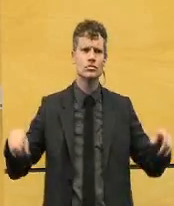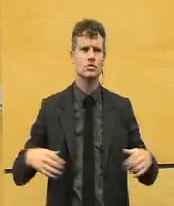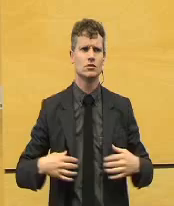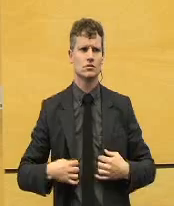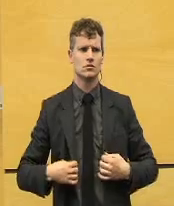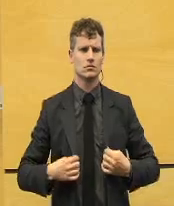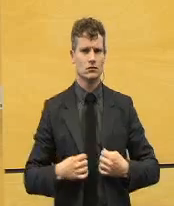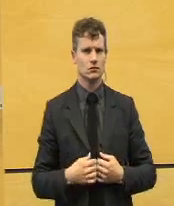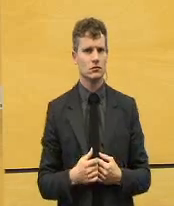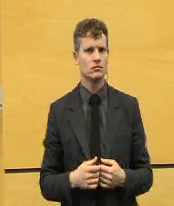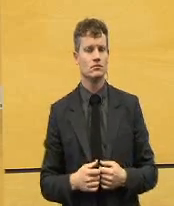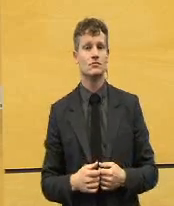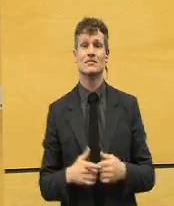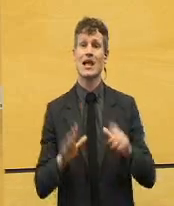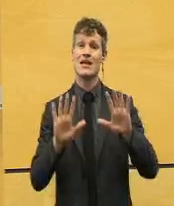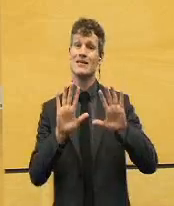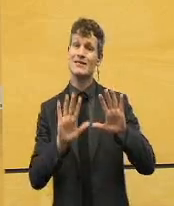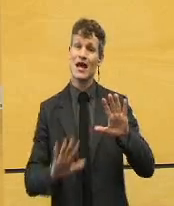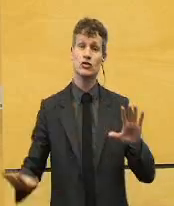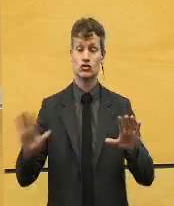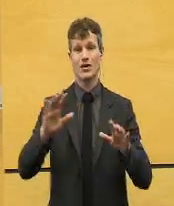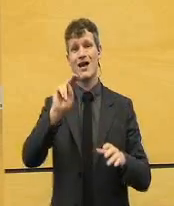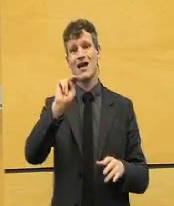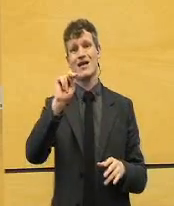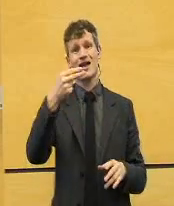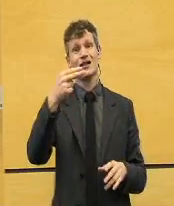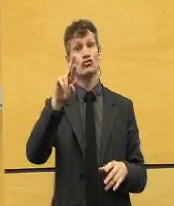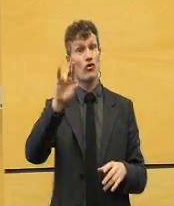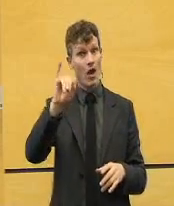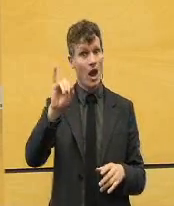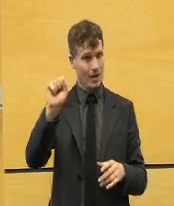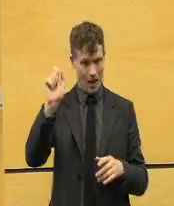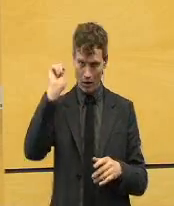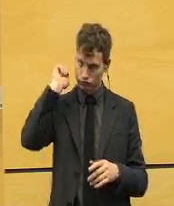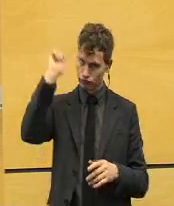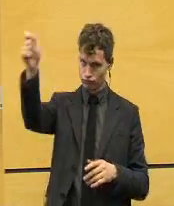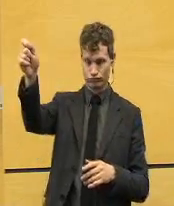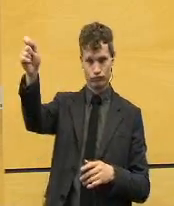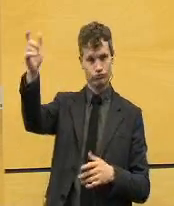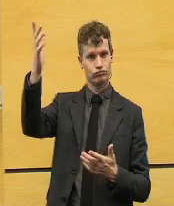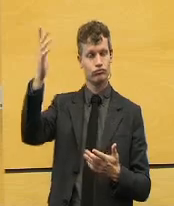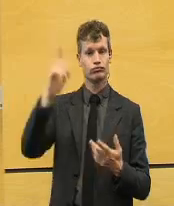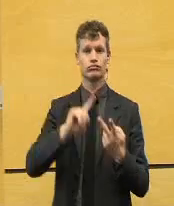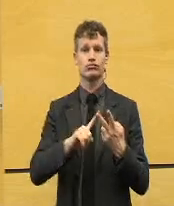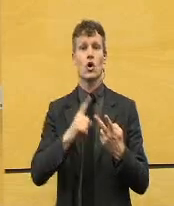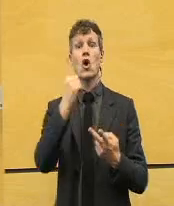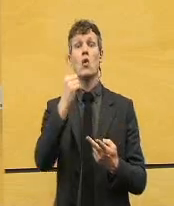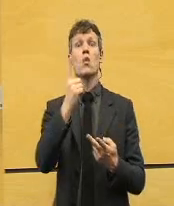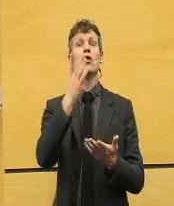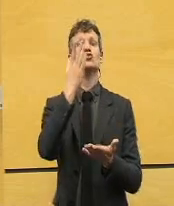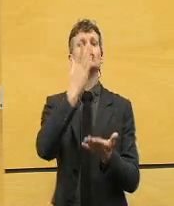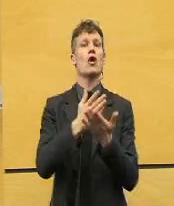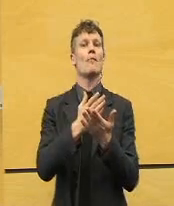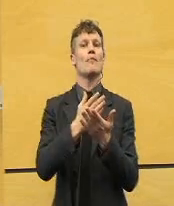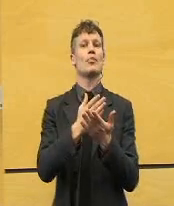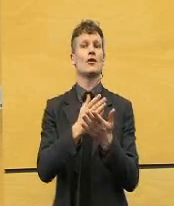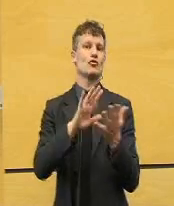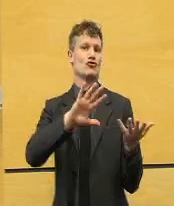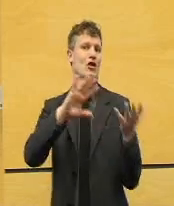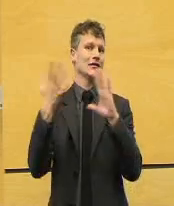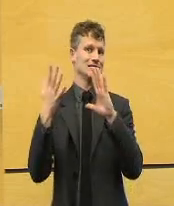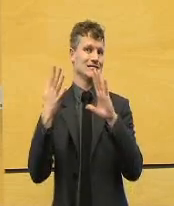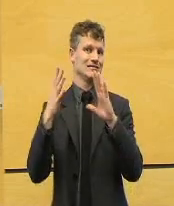Center, the National Human Rights Commission of Thailand, One Stop Crisis Center, the Ministry of